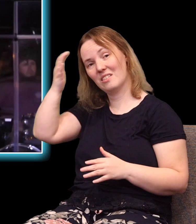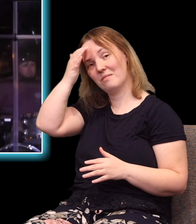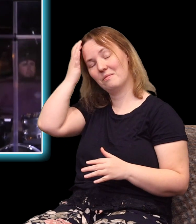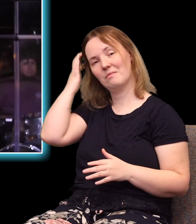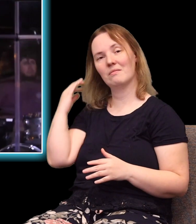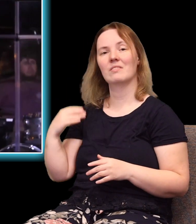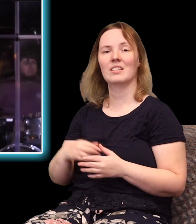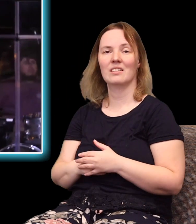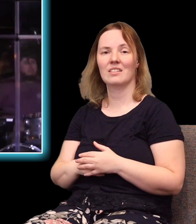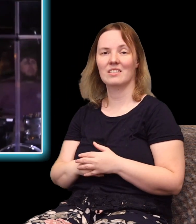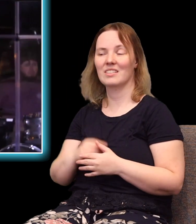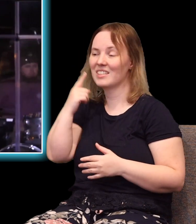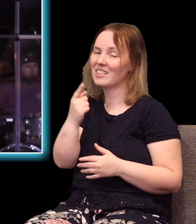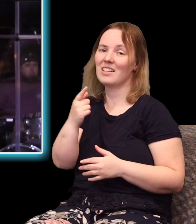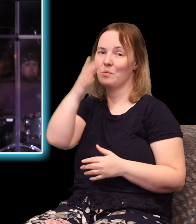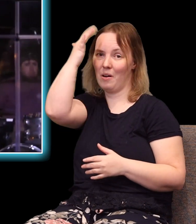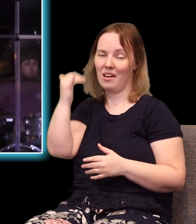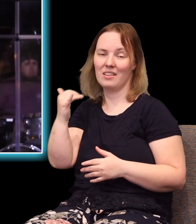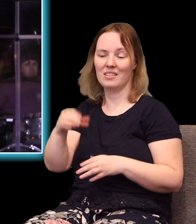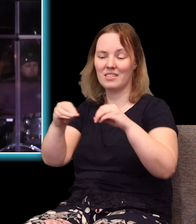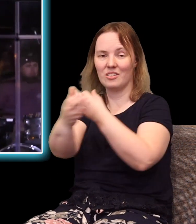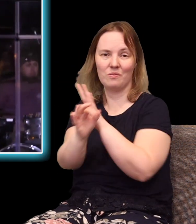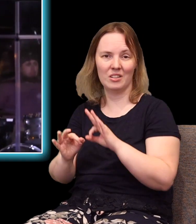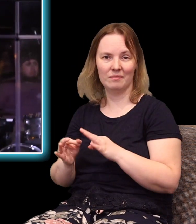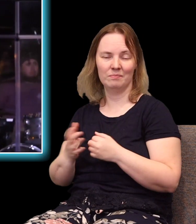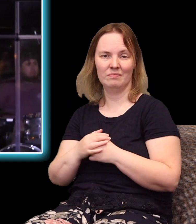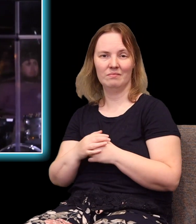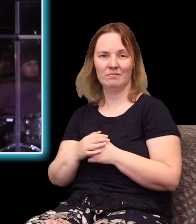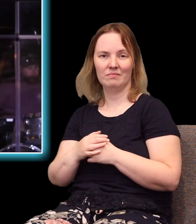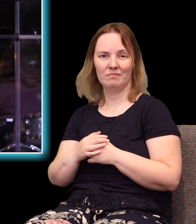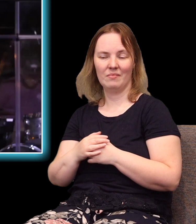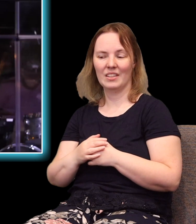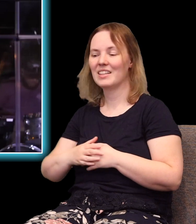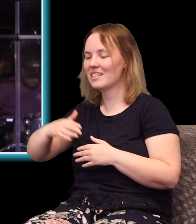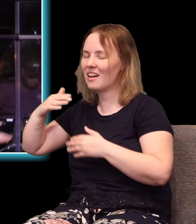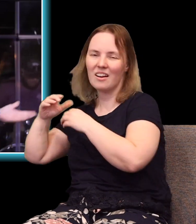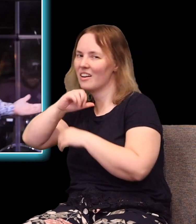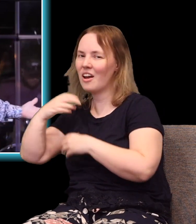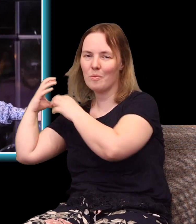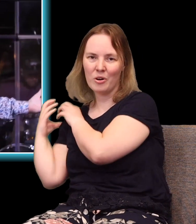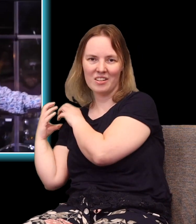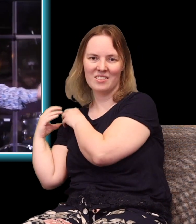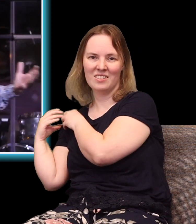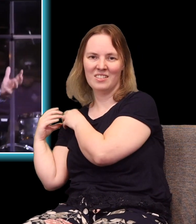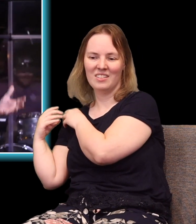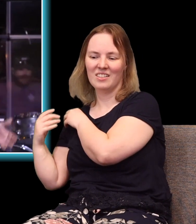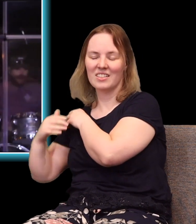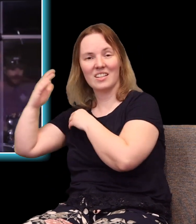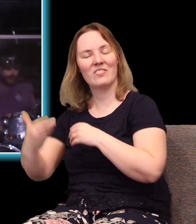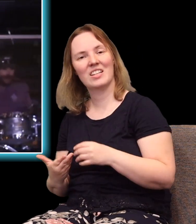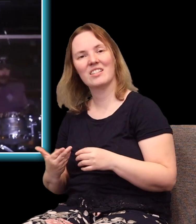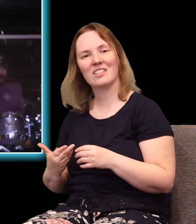is. He says, that's why I've set you free. And that's not a burden God places on us. That's an invitation. He says, you get to get in on